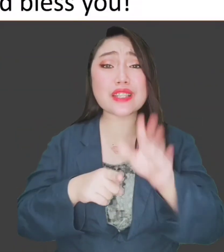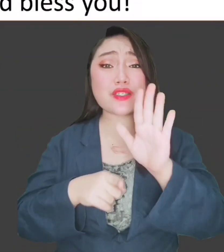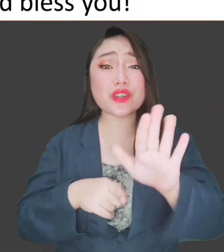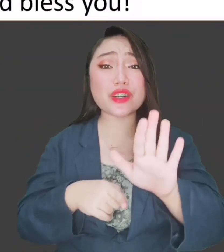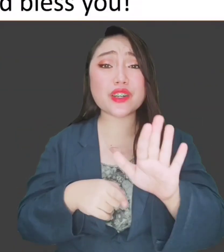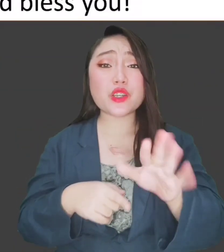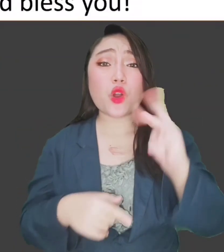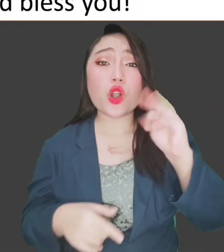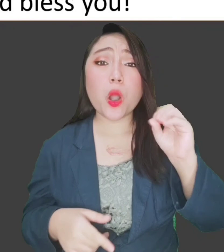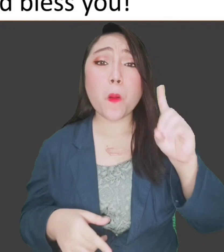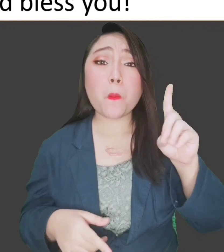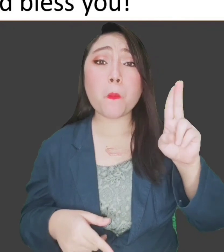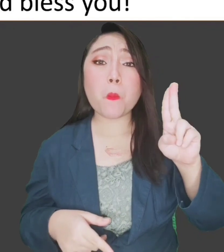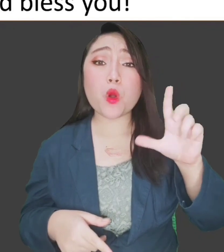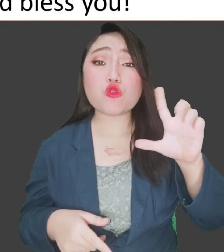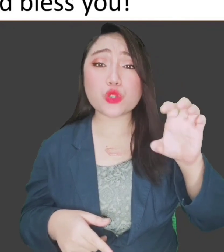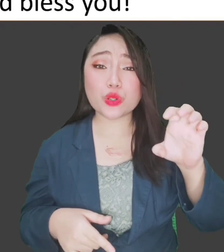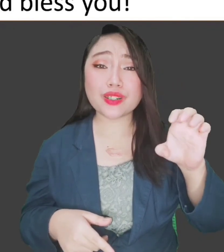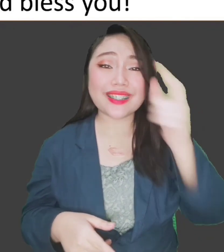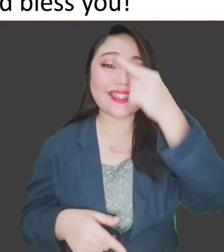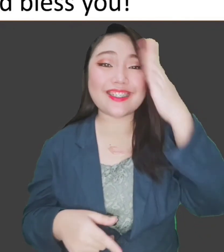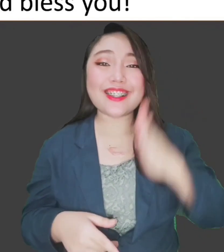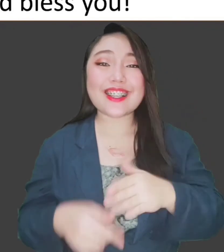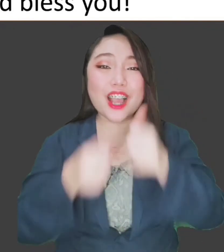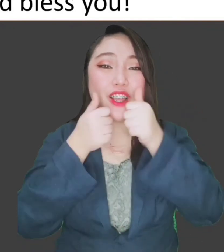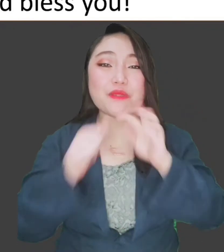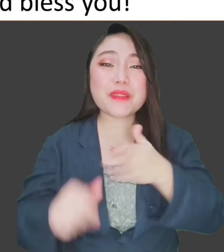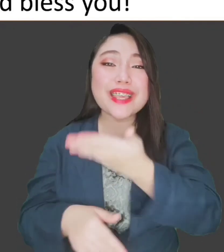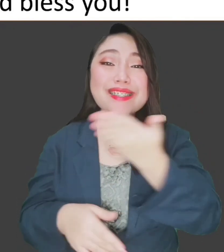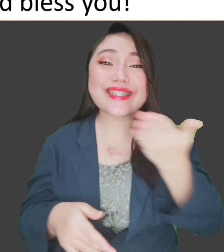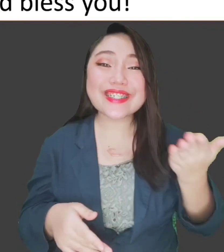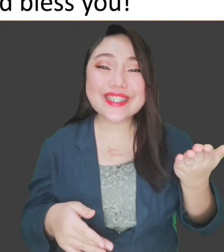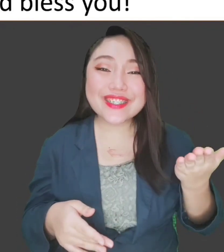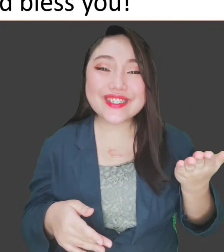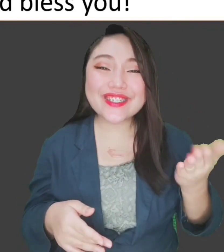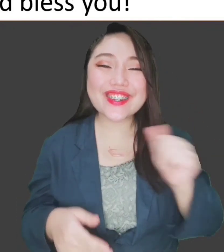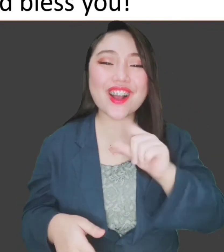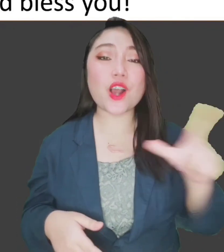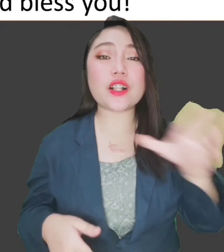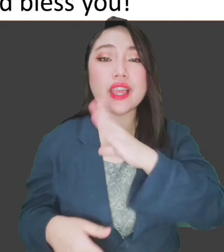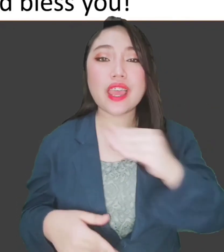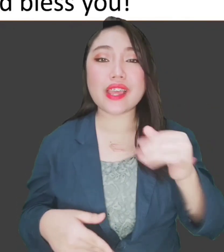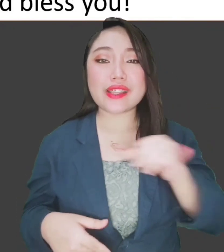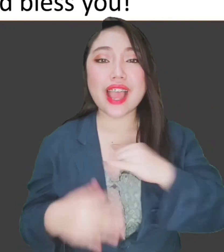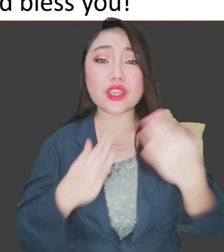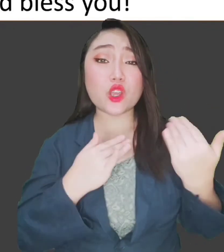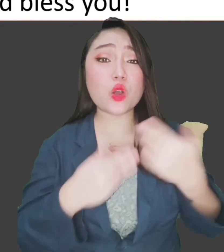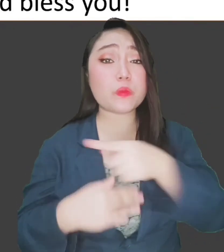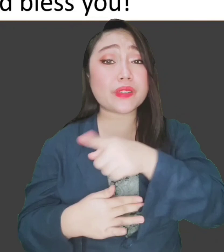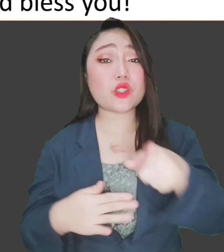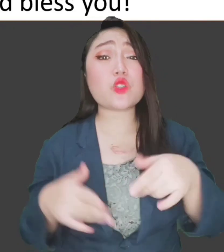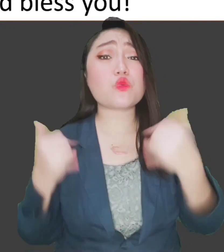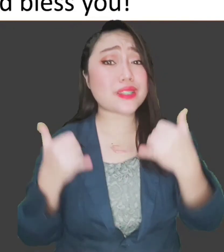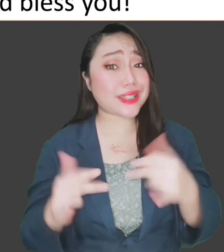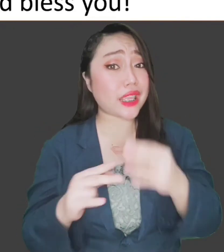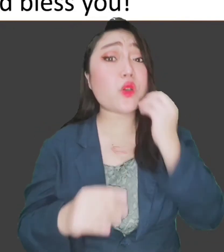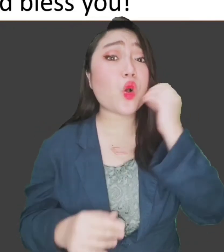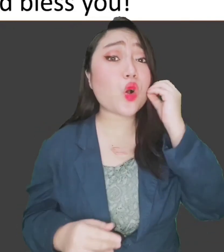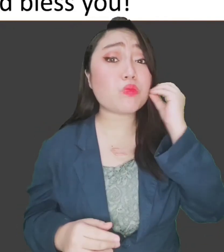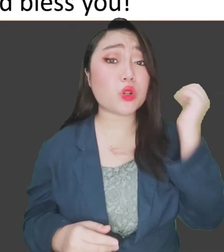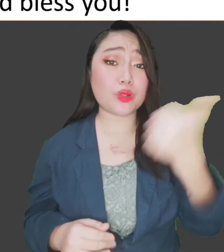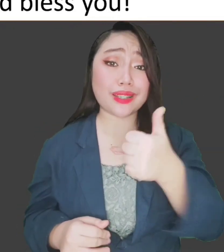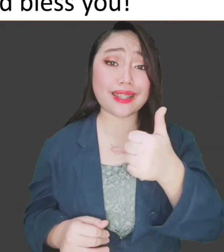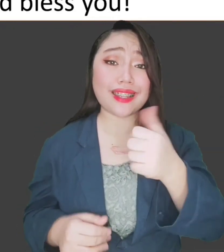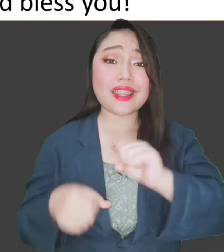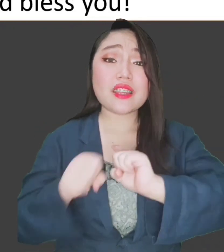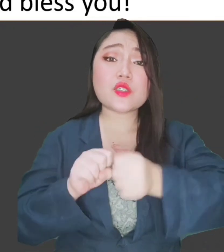Now it's time for you to answer your module. God bless you all, and I hope that